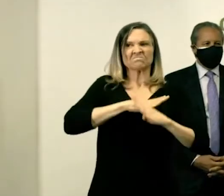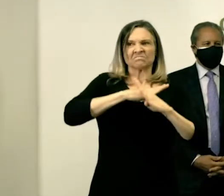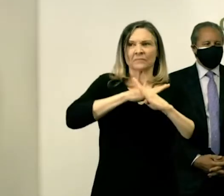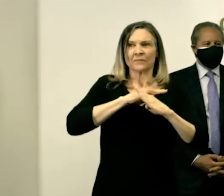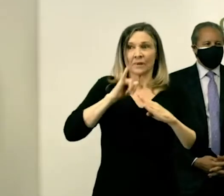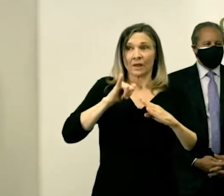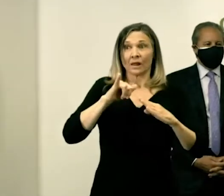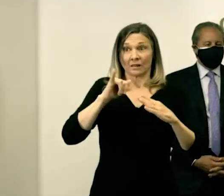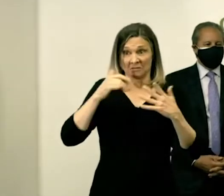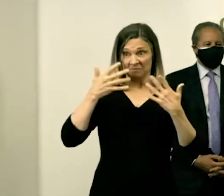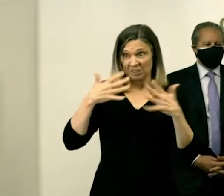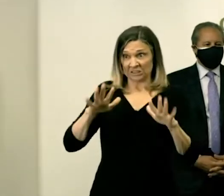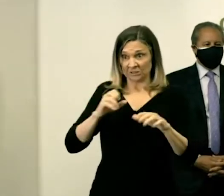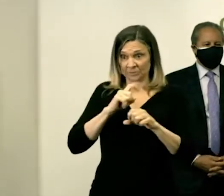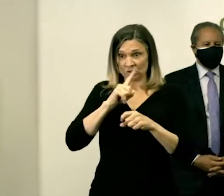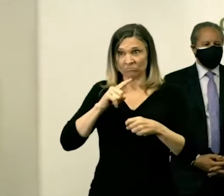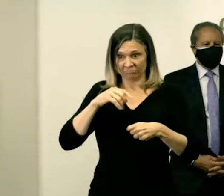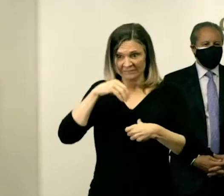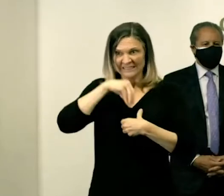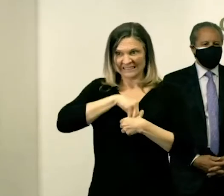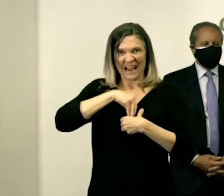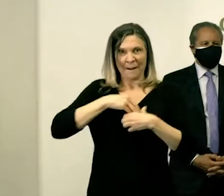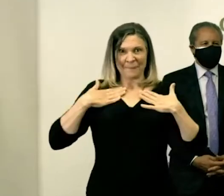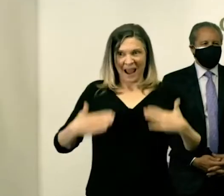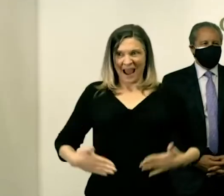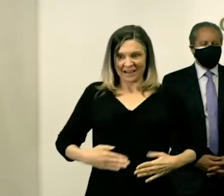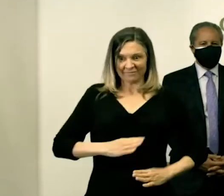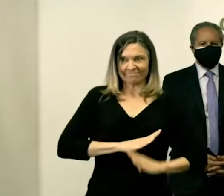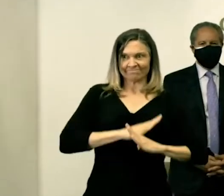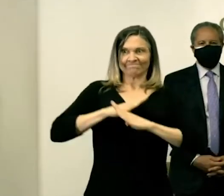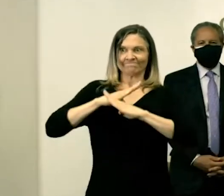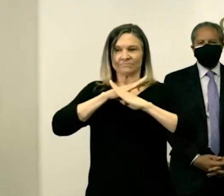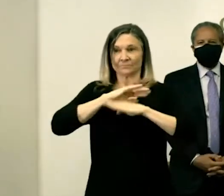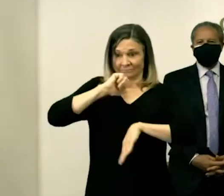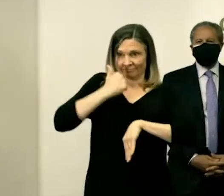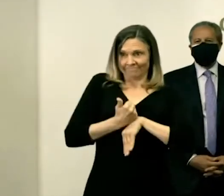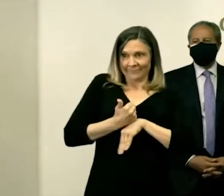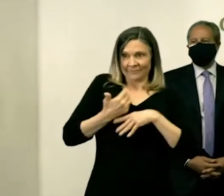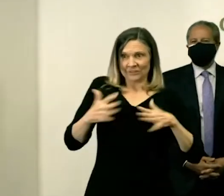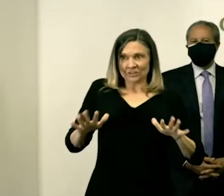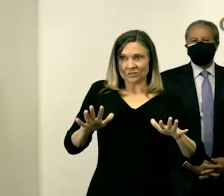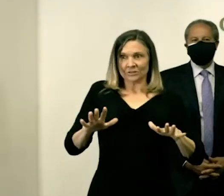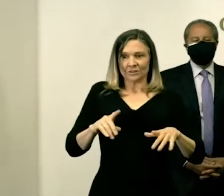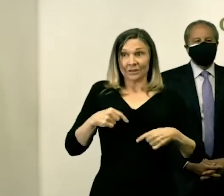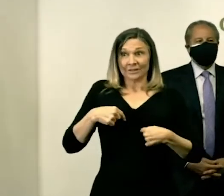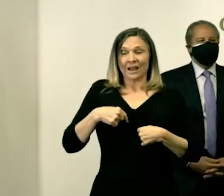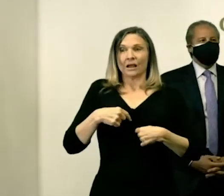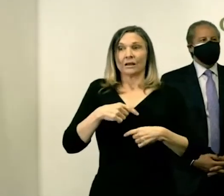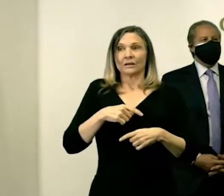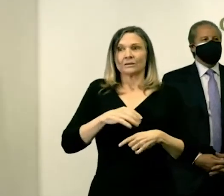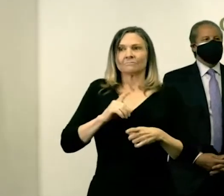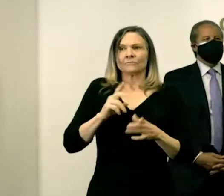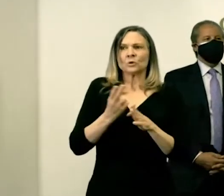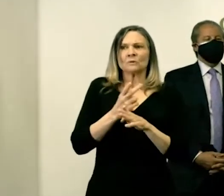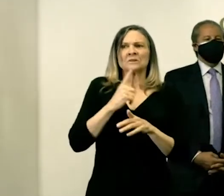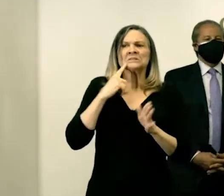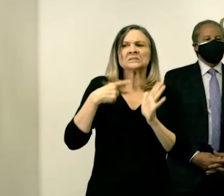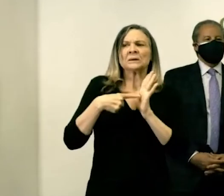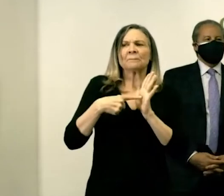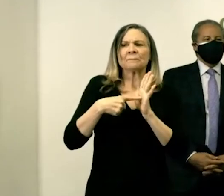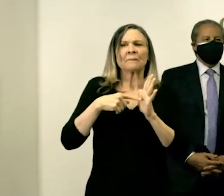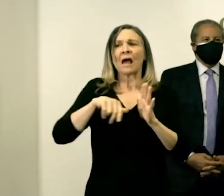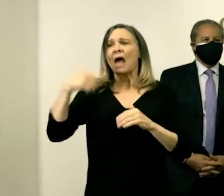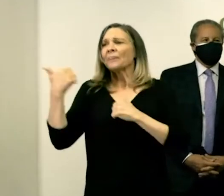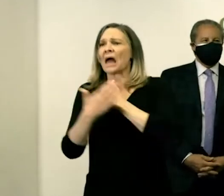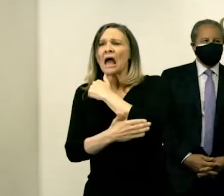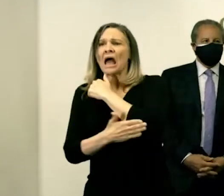vaccines that create a natural lid. So on that basis, using the expertise and the examples of other counties and countries, as